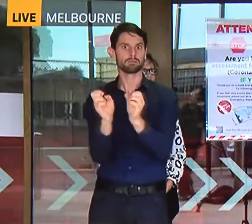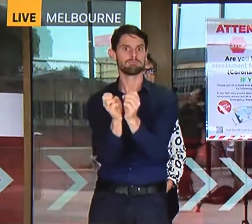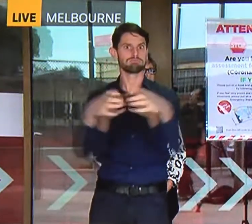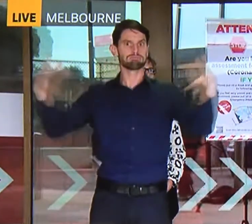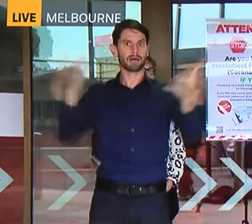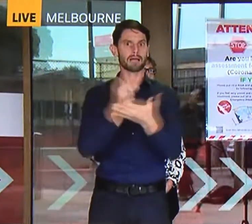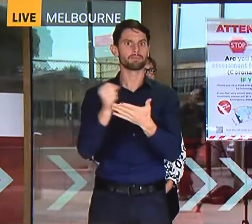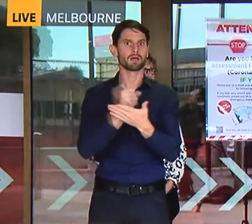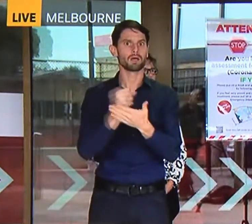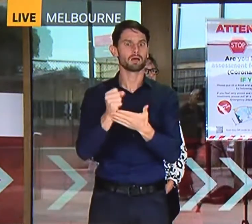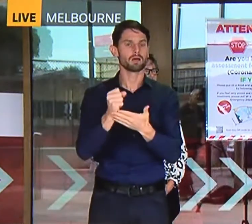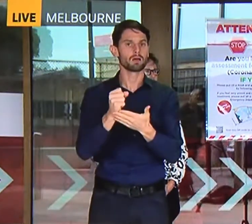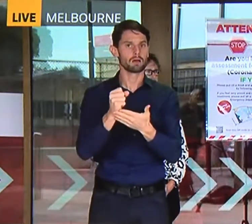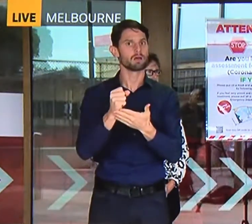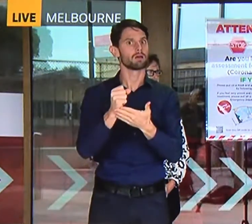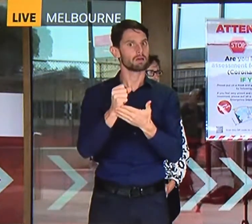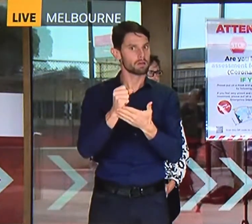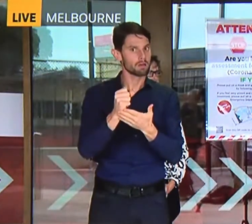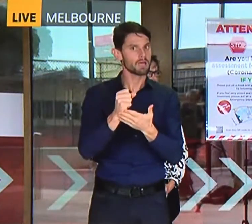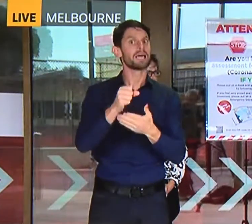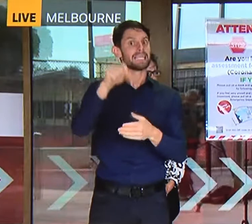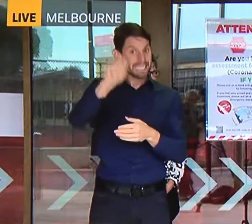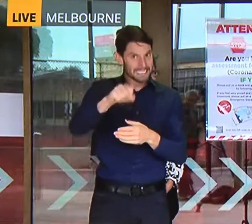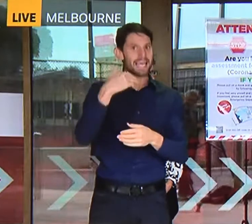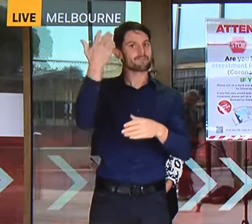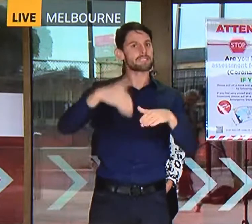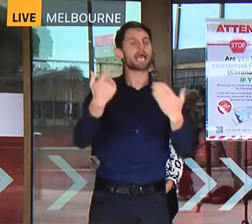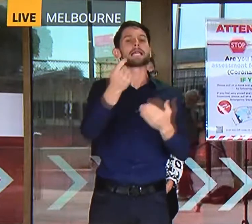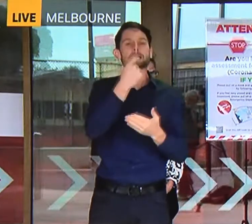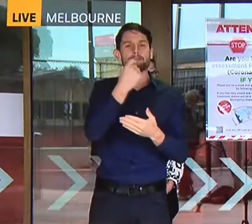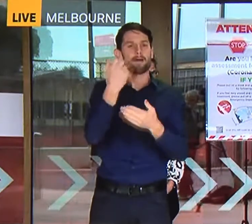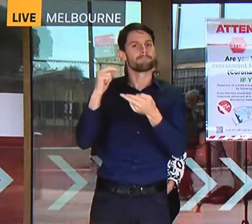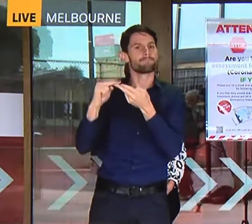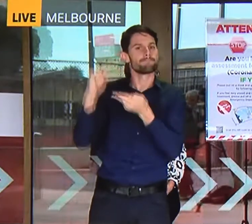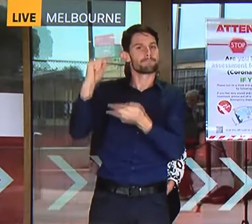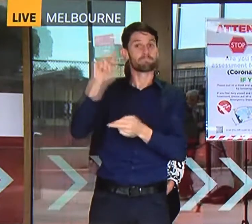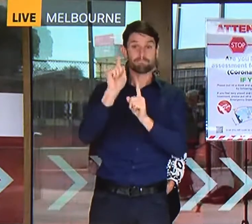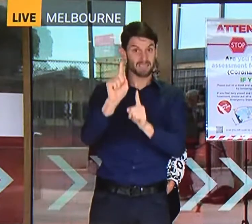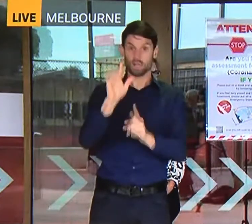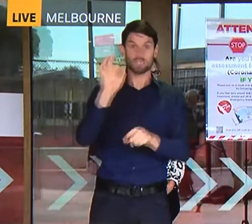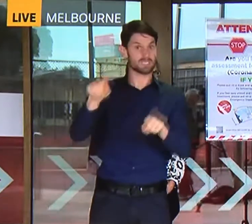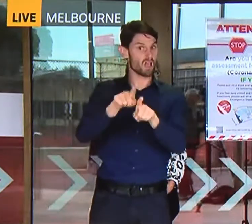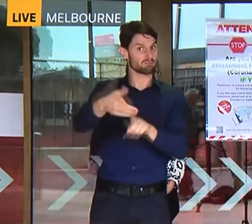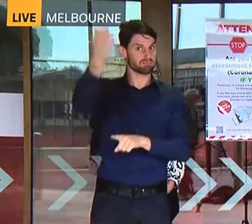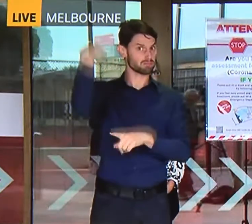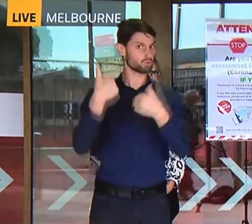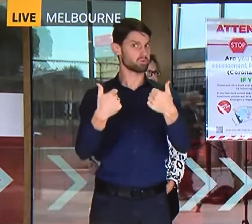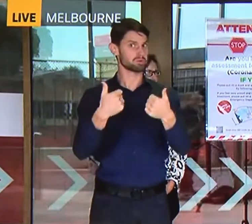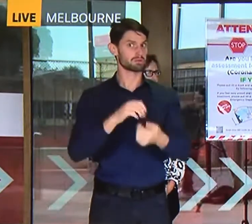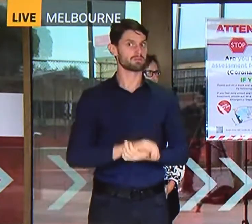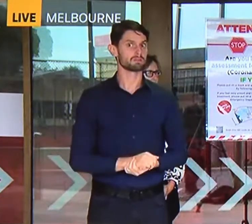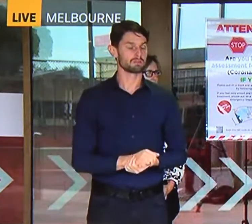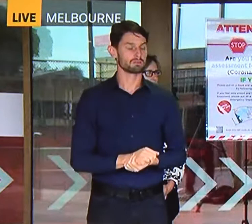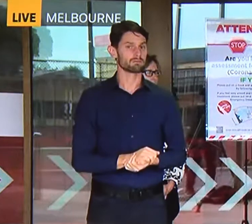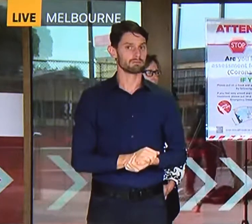signs of a moderation in infection rates and a flattening of the curve. That's half of the equation. The other